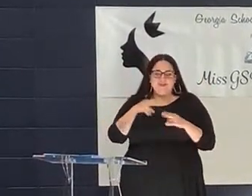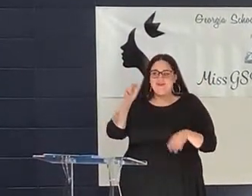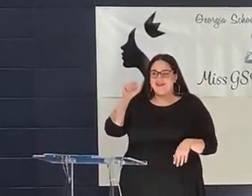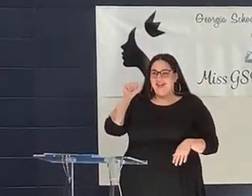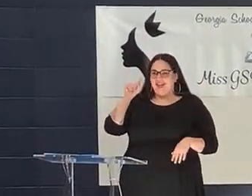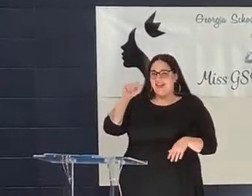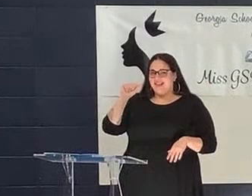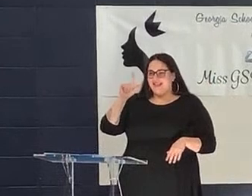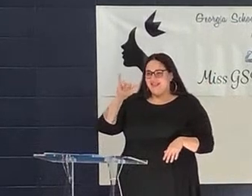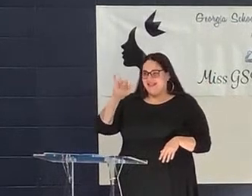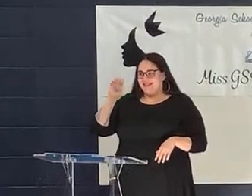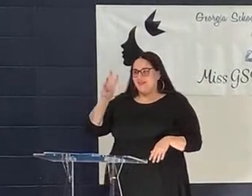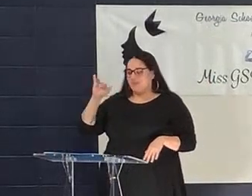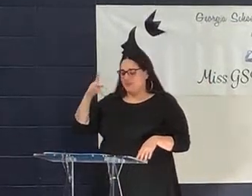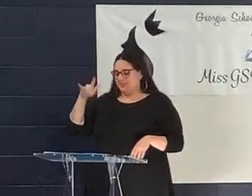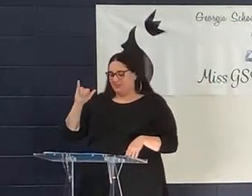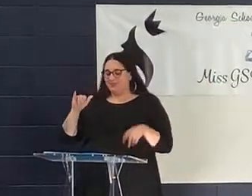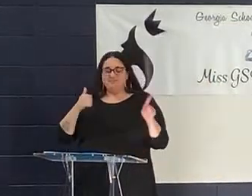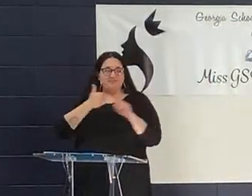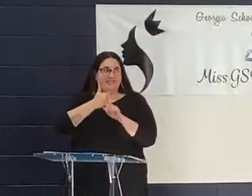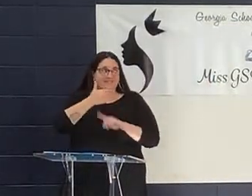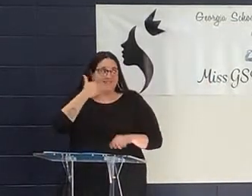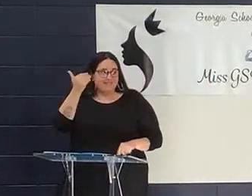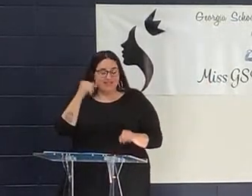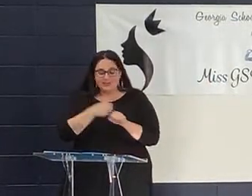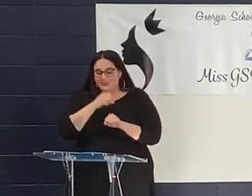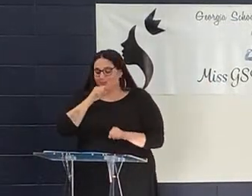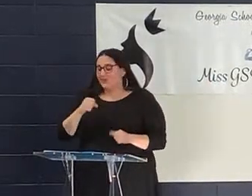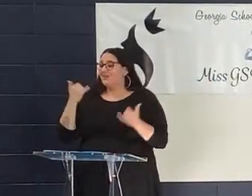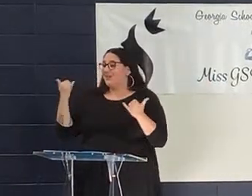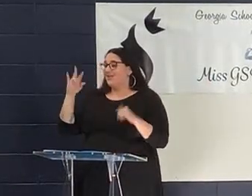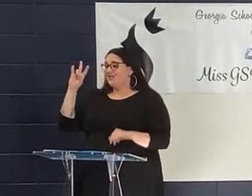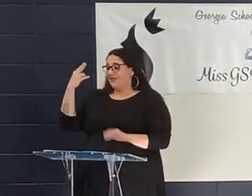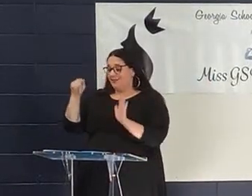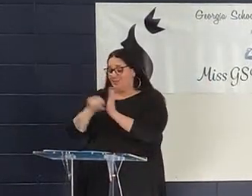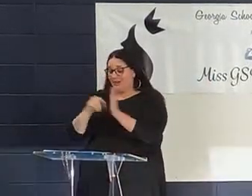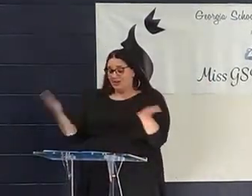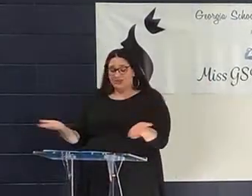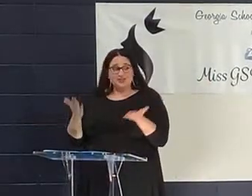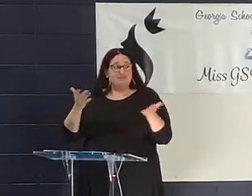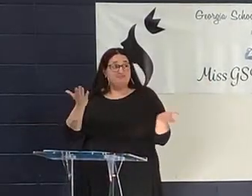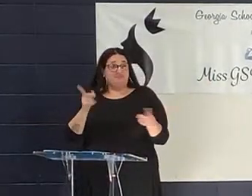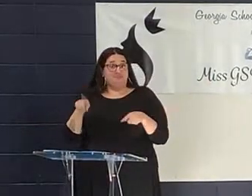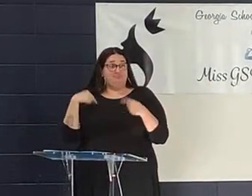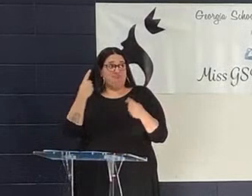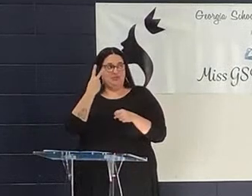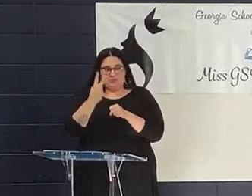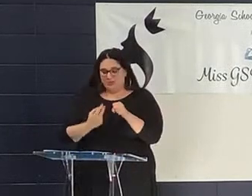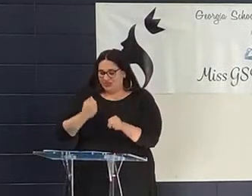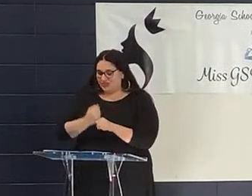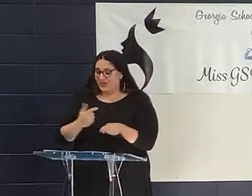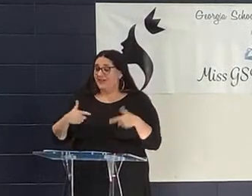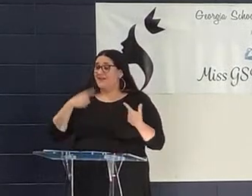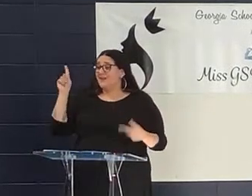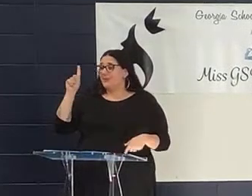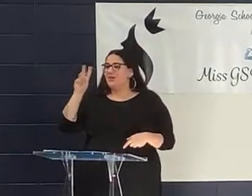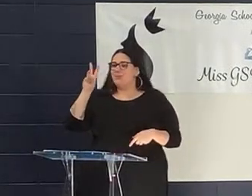This beautiful lady is Natalie Wimpy. She's 15 years old. She's in seventh grade here at the Georgia School for the Deaf, and she's been here for the